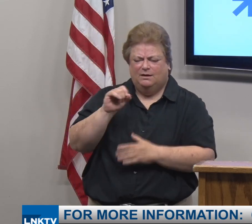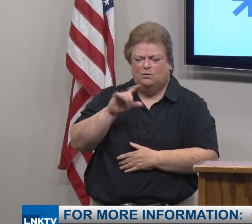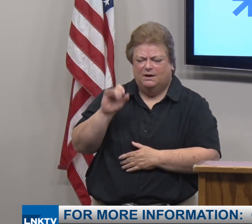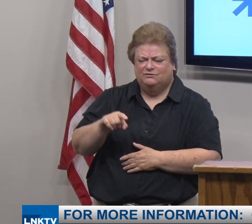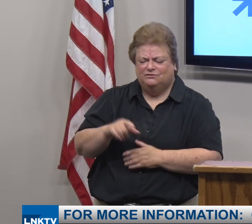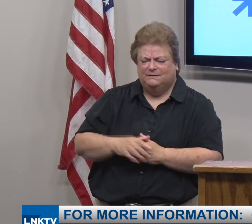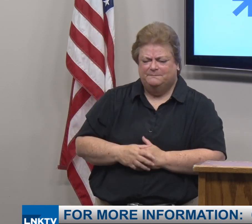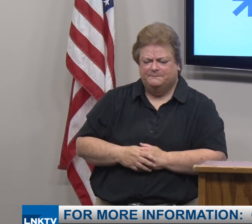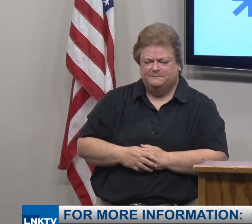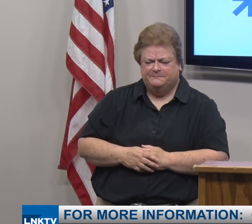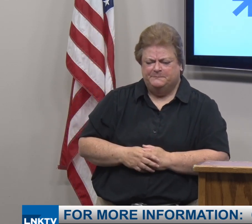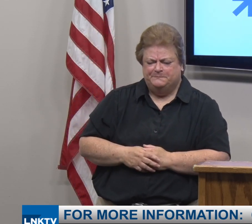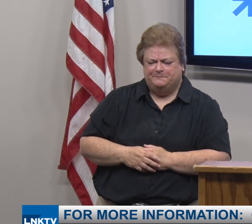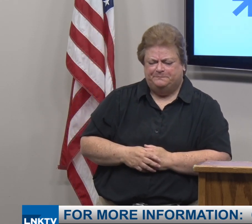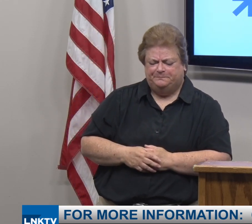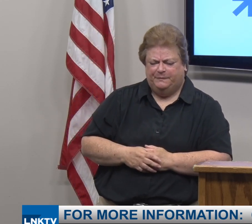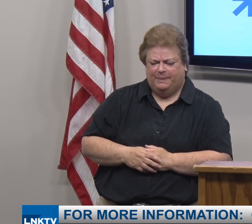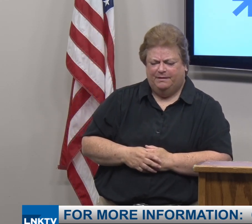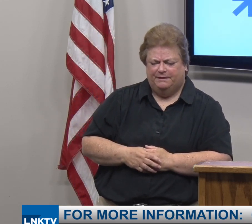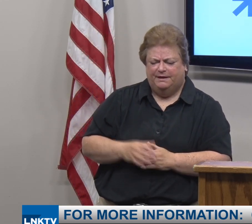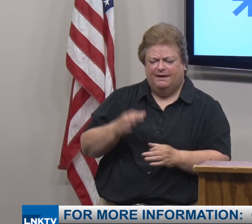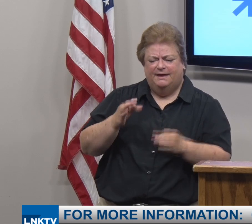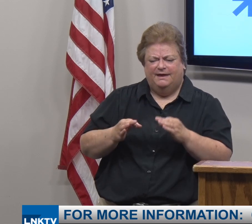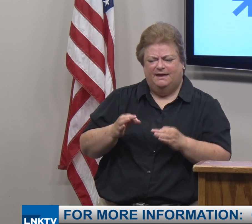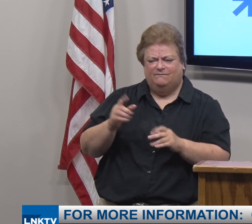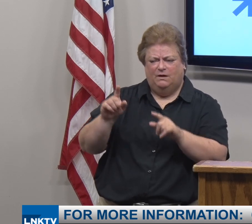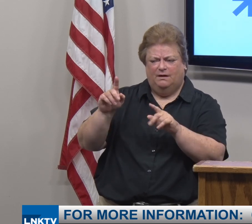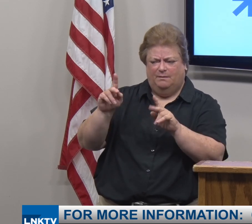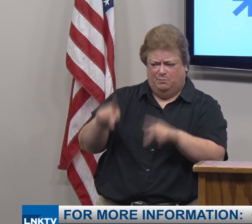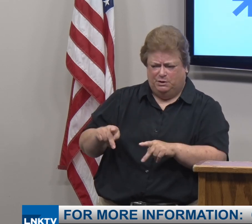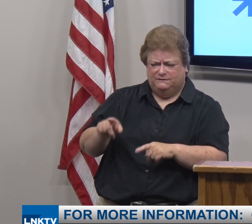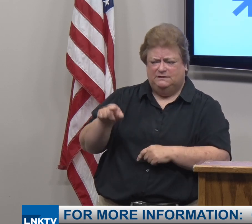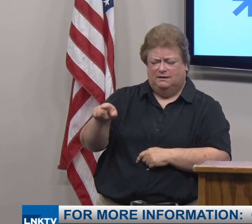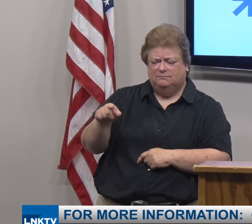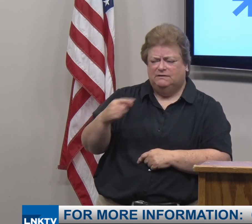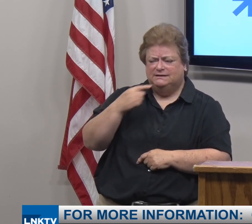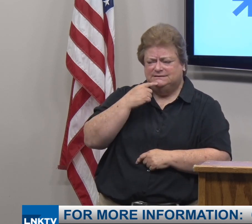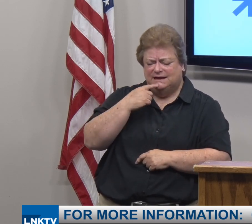few times. If an individual tells you that